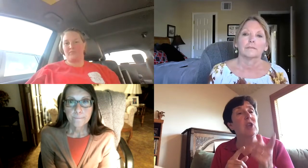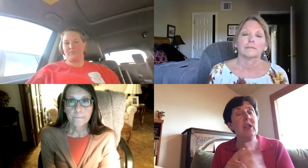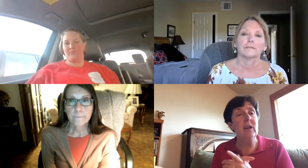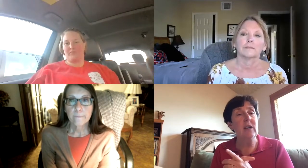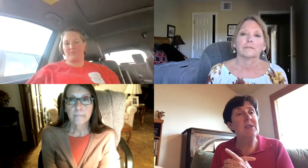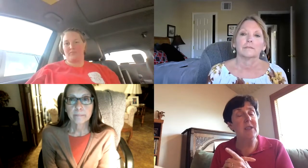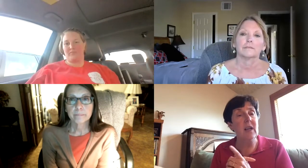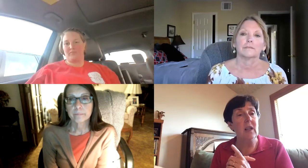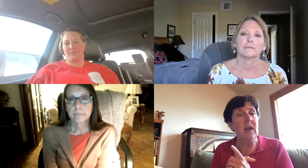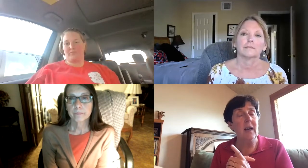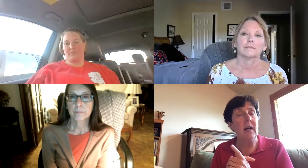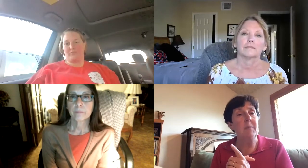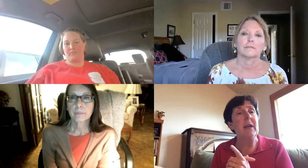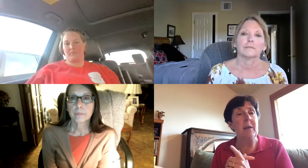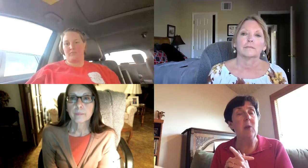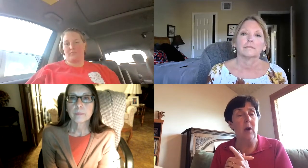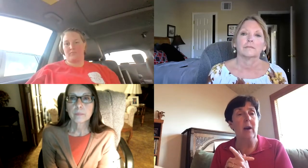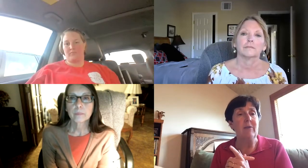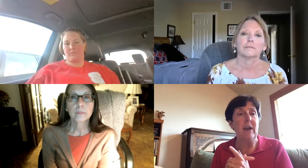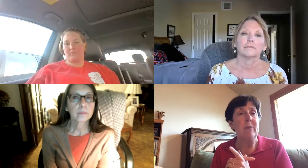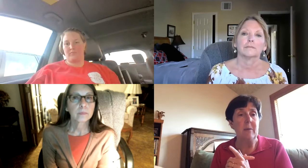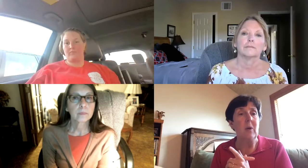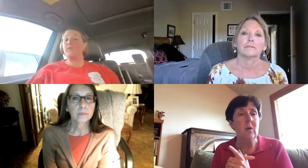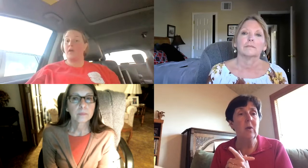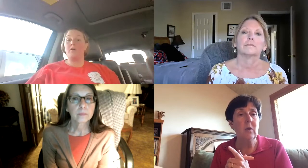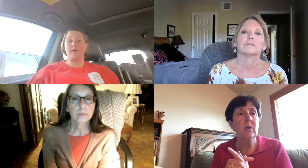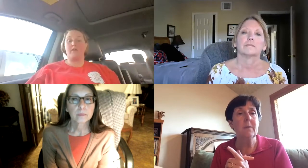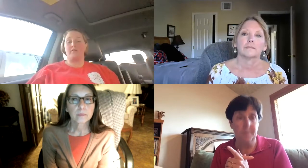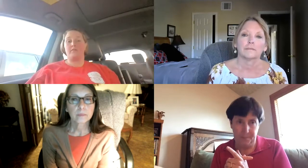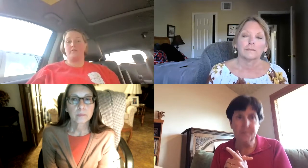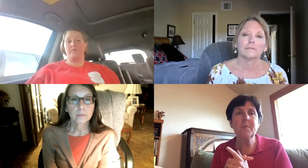because Goodyear is still a big employer of deaf people.